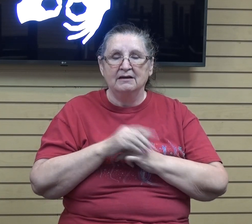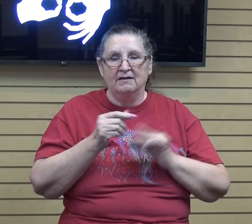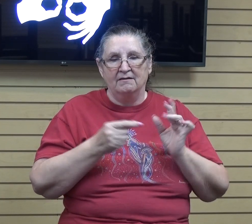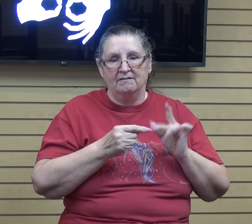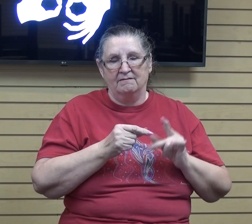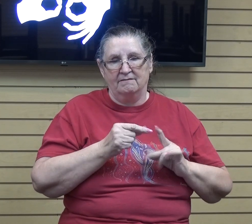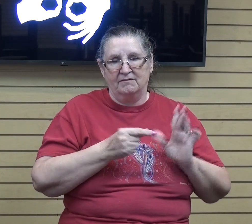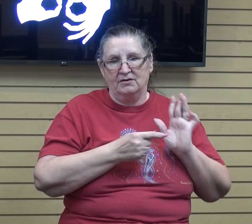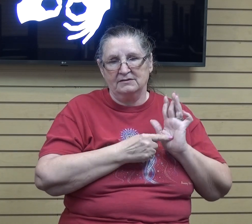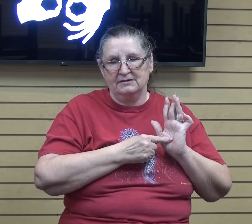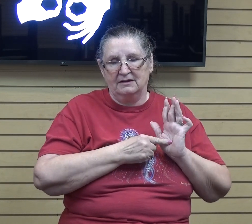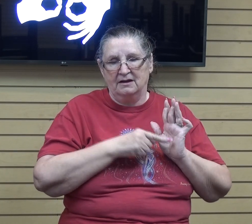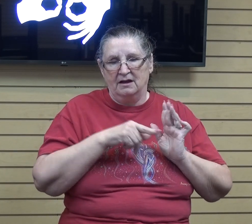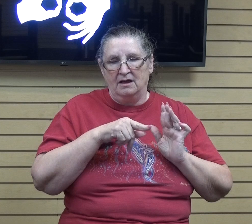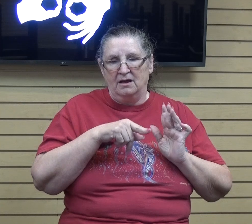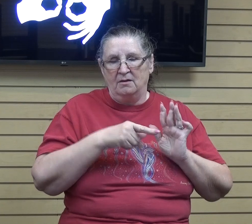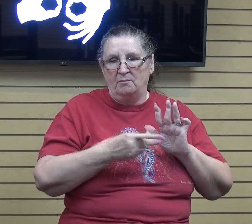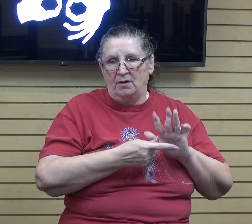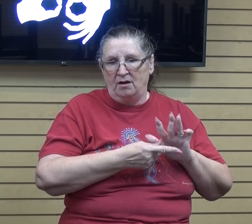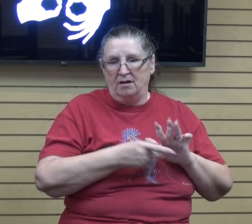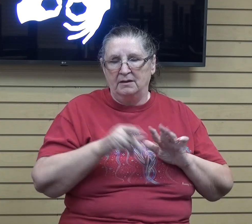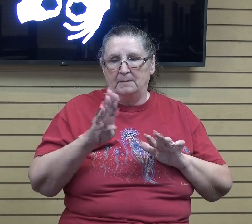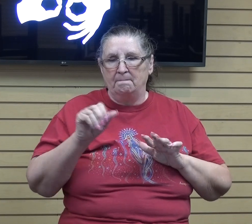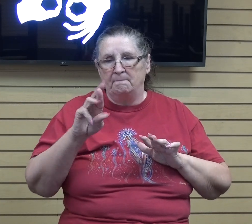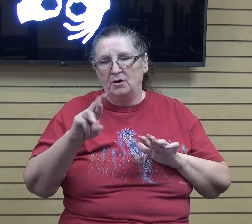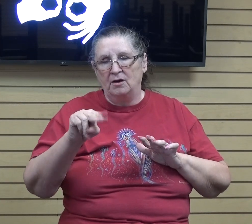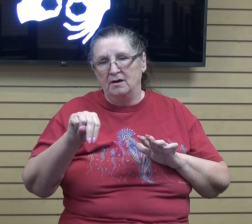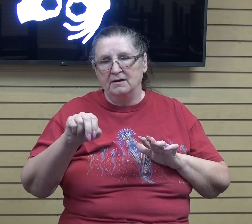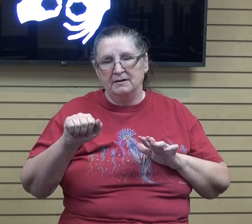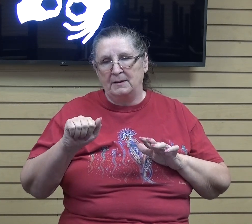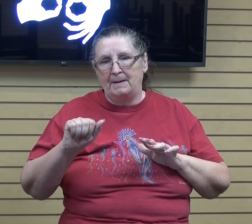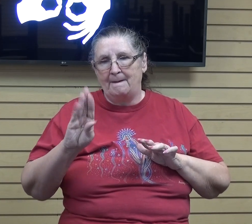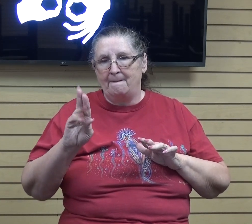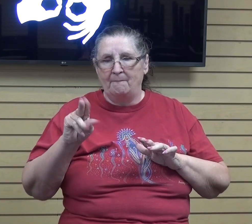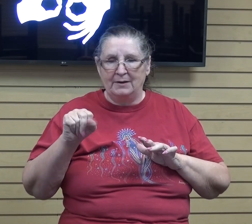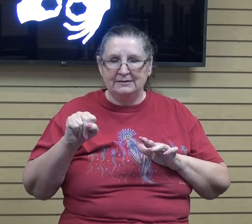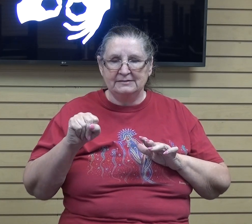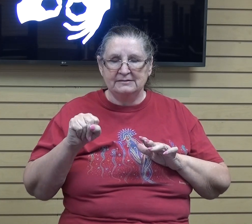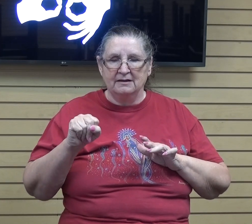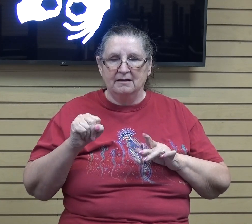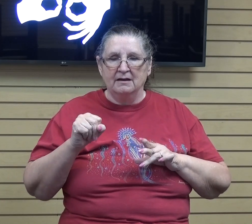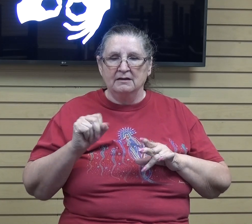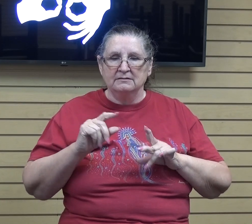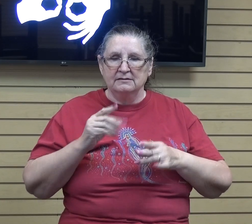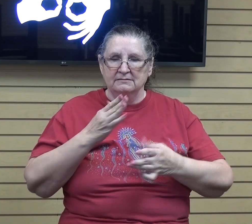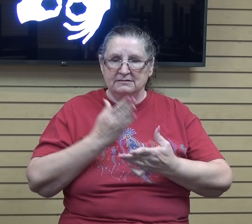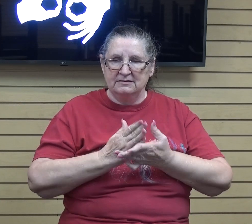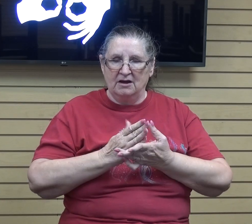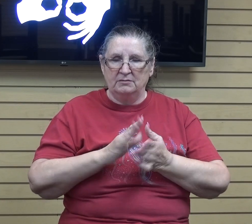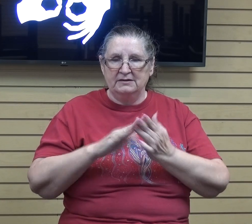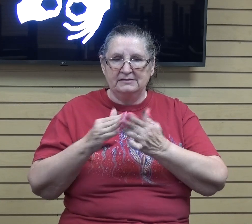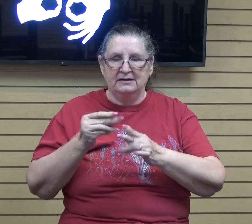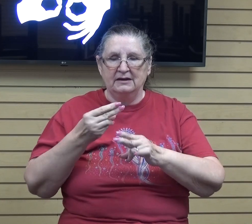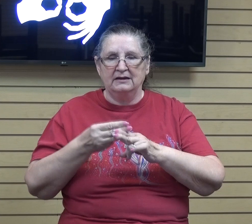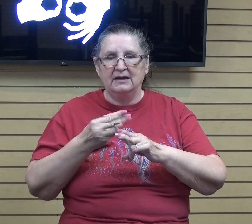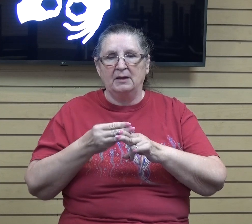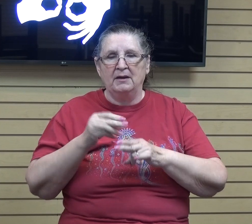and Barnabas had stopped at a place called Antioch, and it was there that they had stepped into a